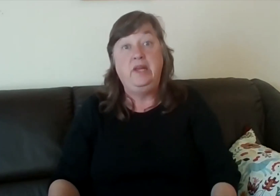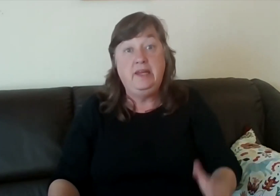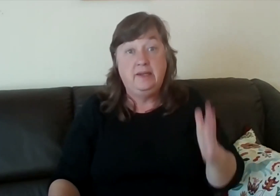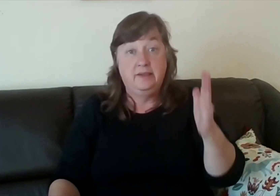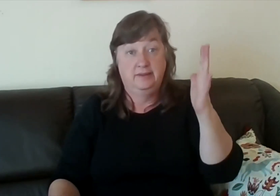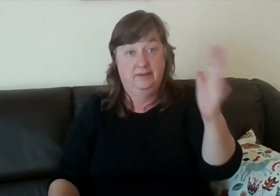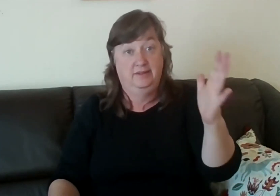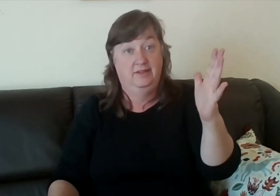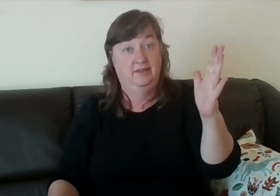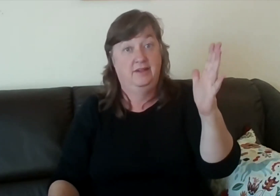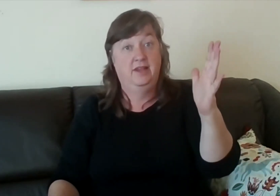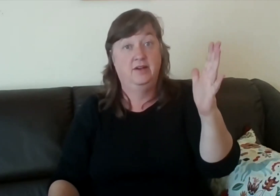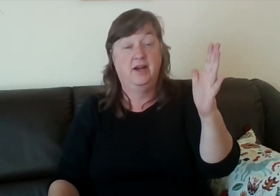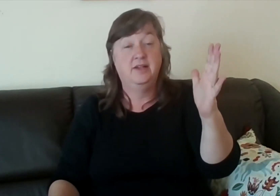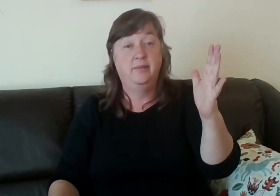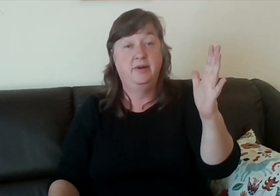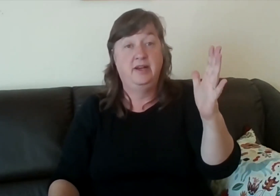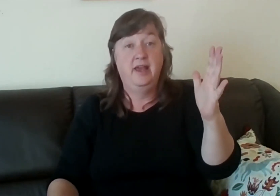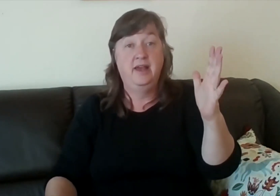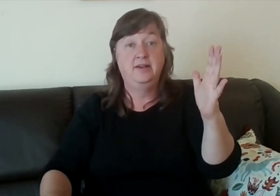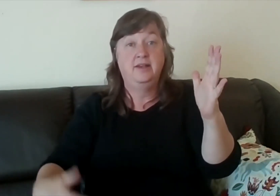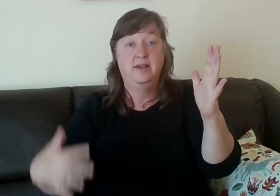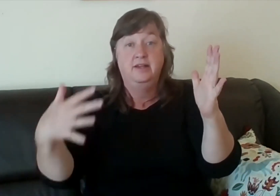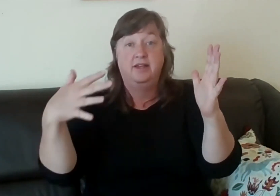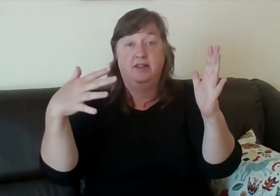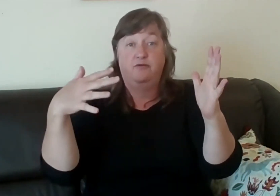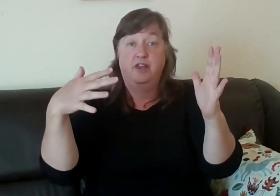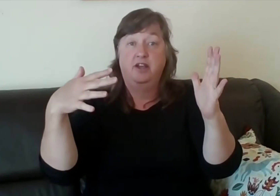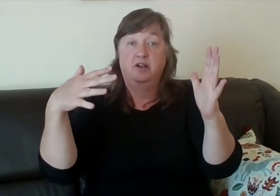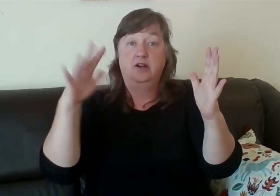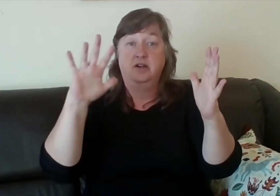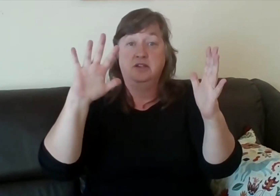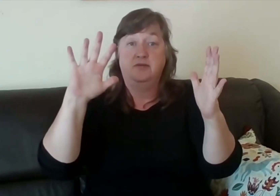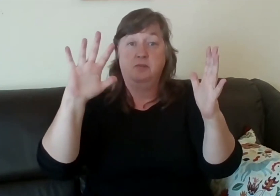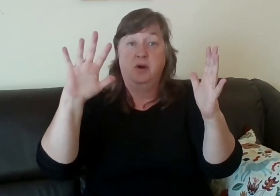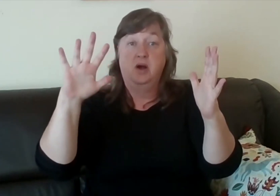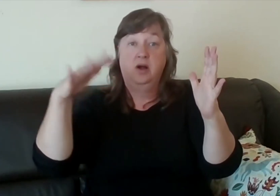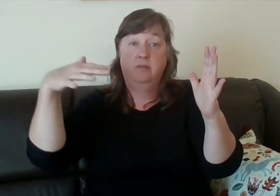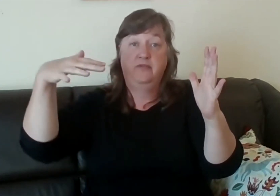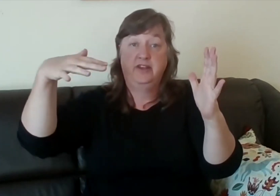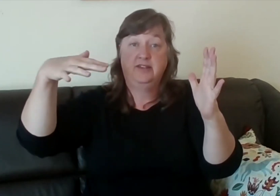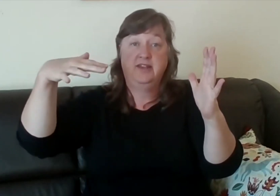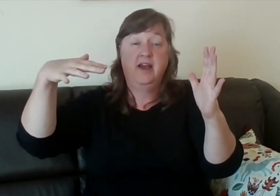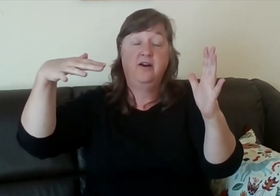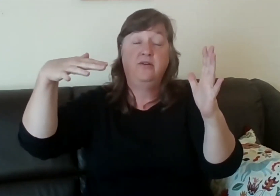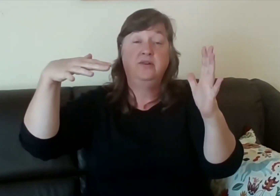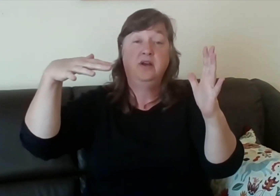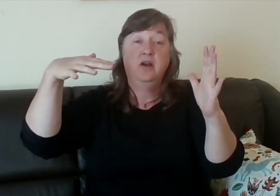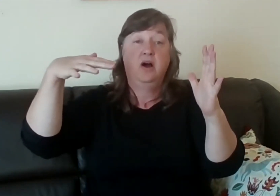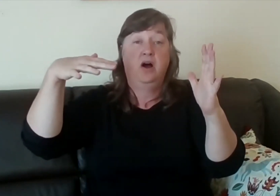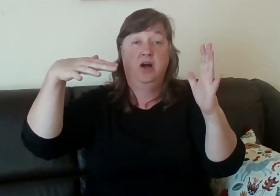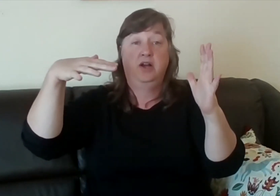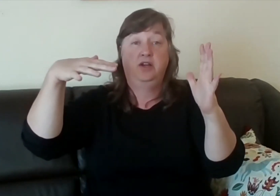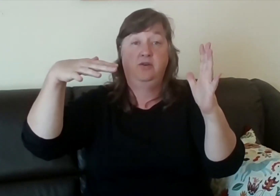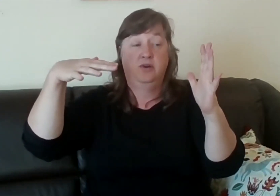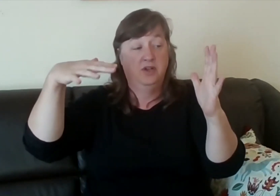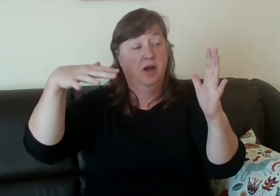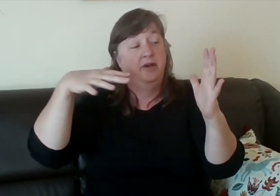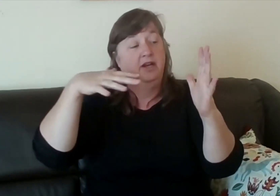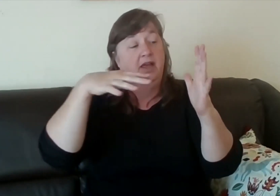Weak. Take your non-dominant hand, take the fingers of your palm face down on your dominant